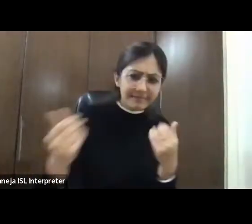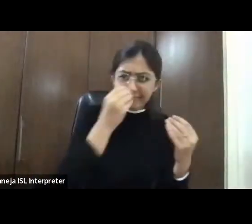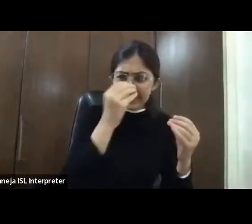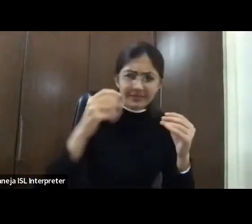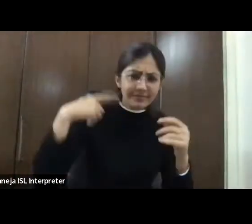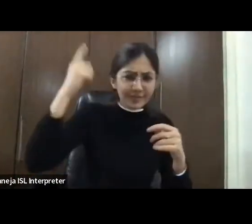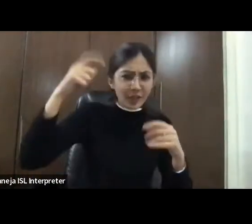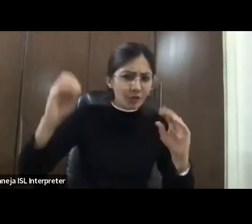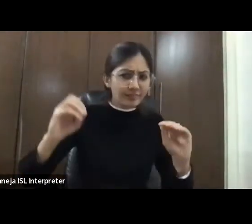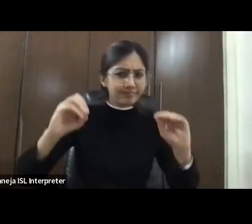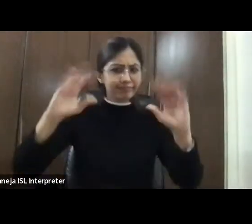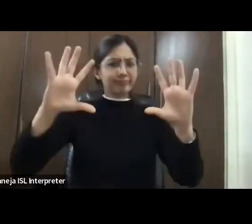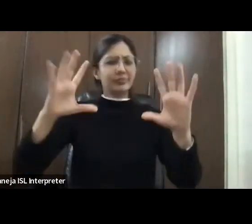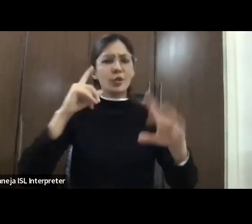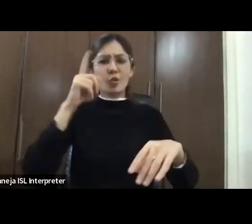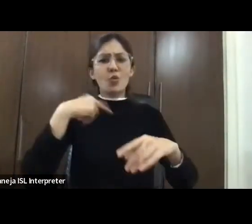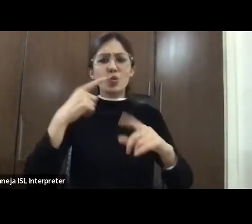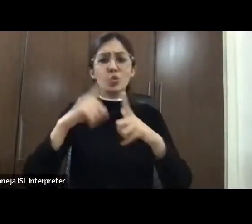switch on your videos.